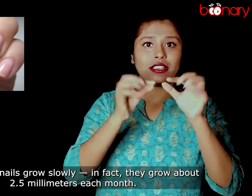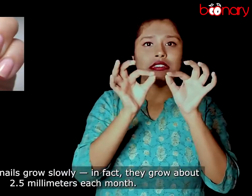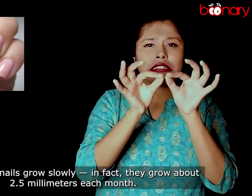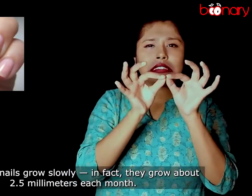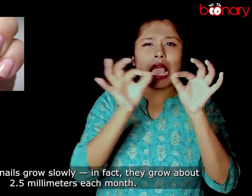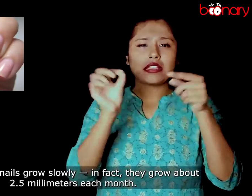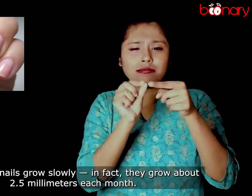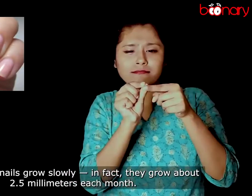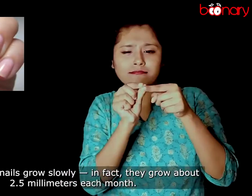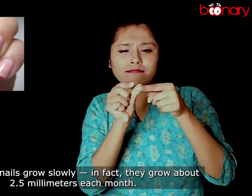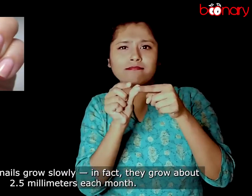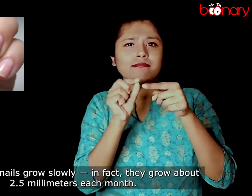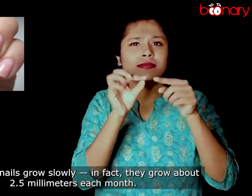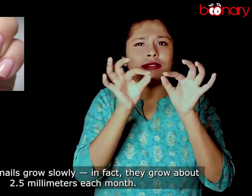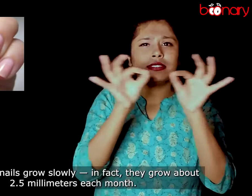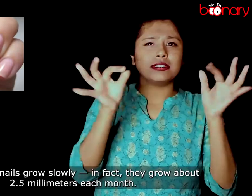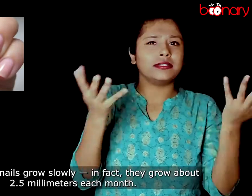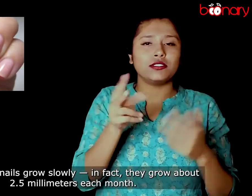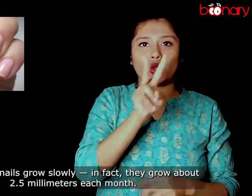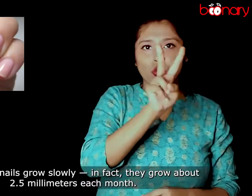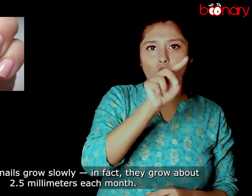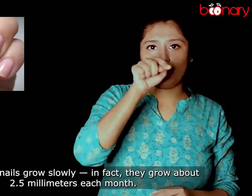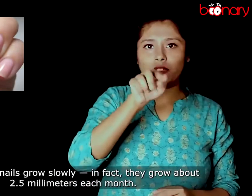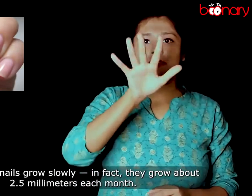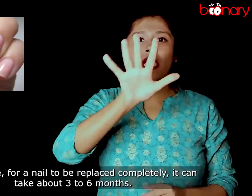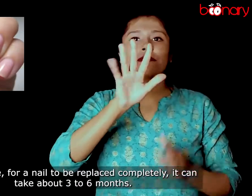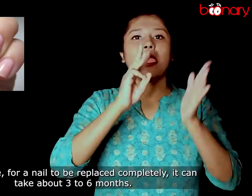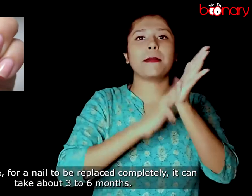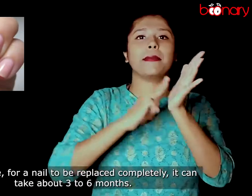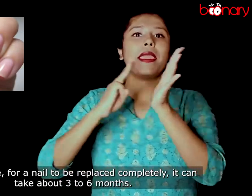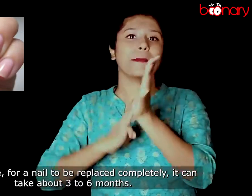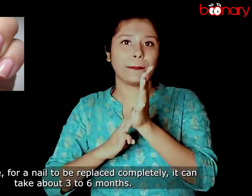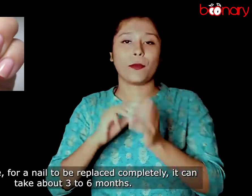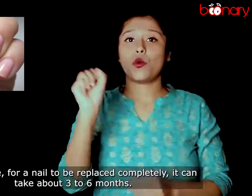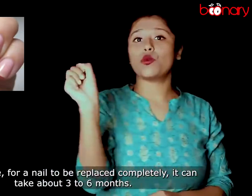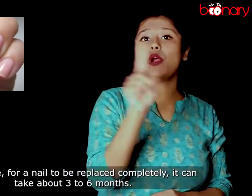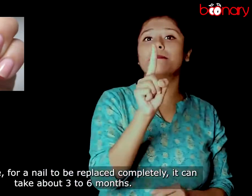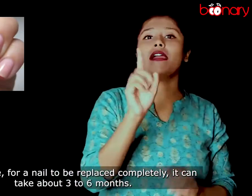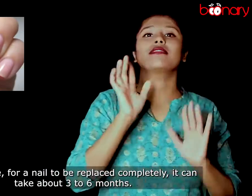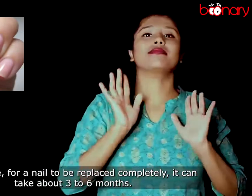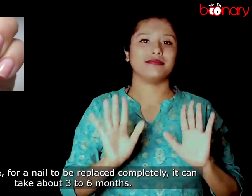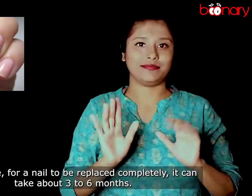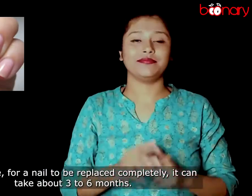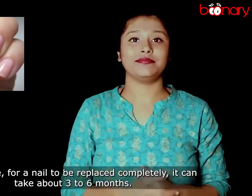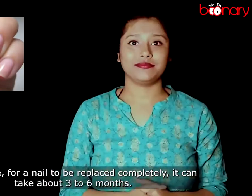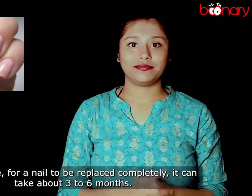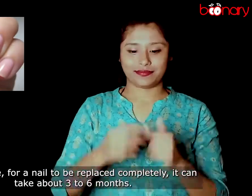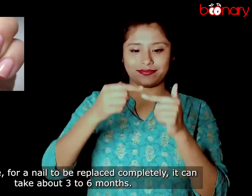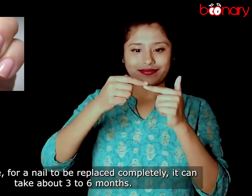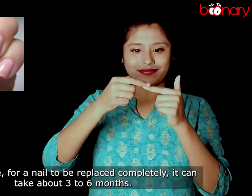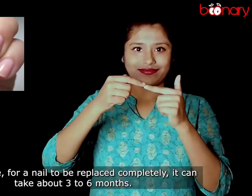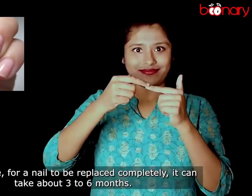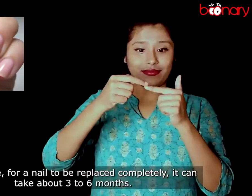2.5 millimeters each month. At that rate, for a nail to be replaced